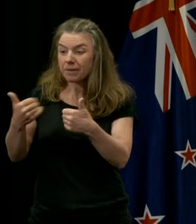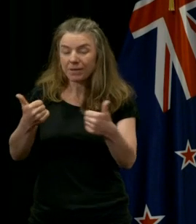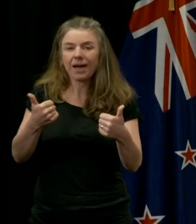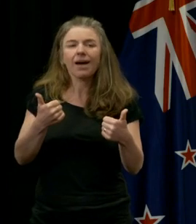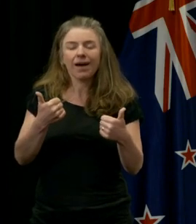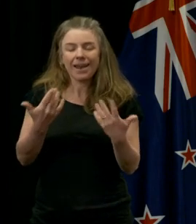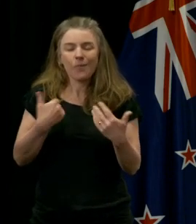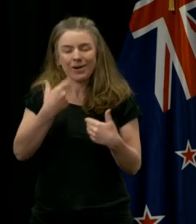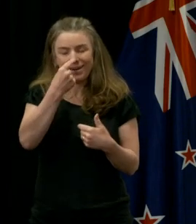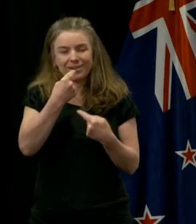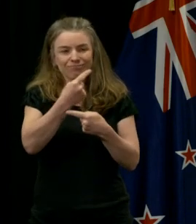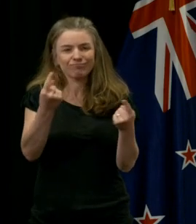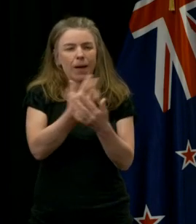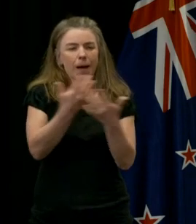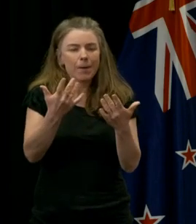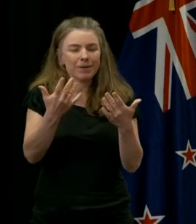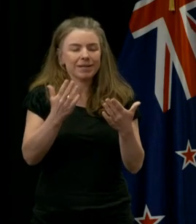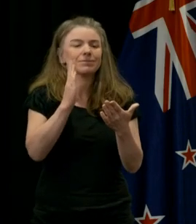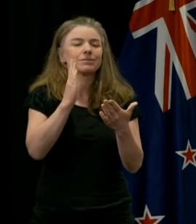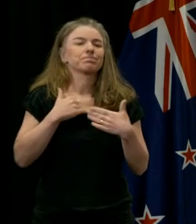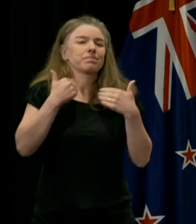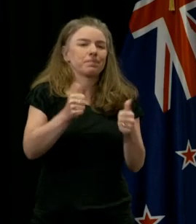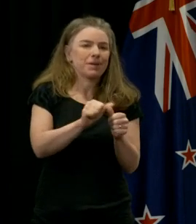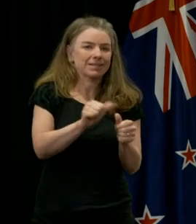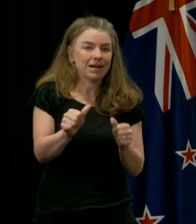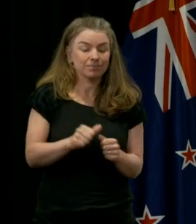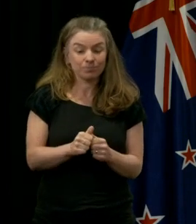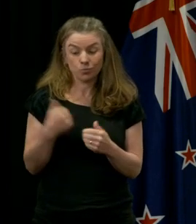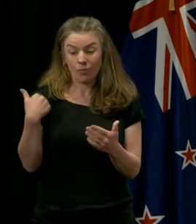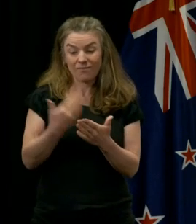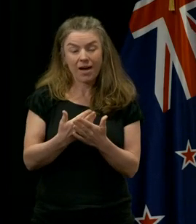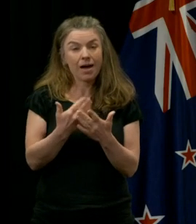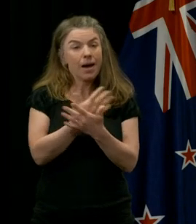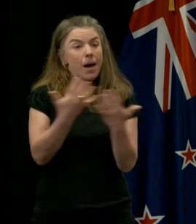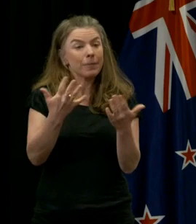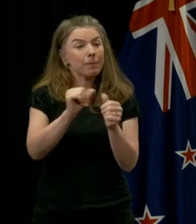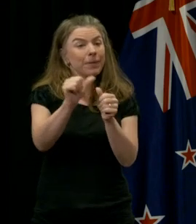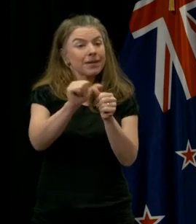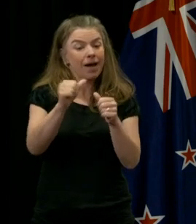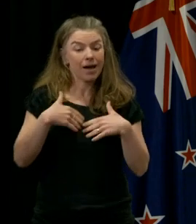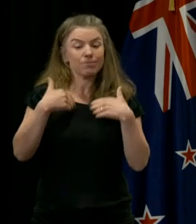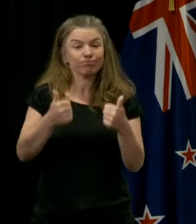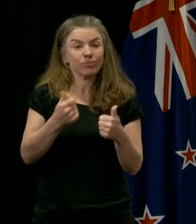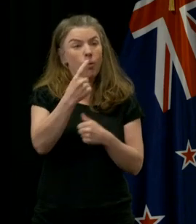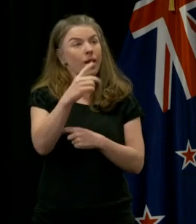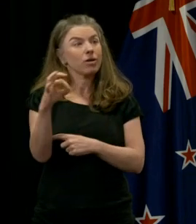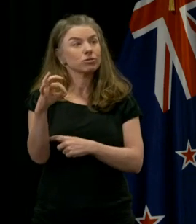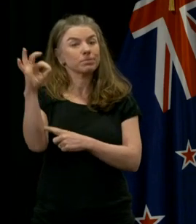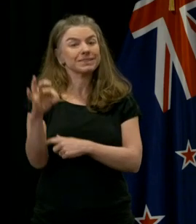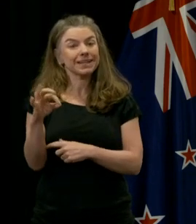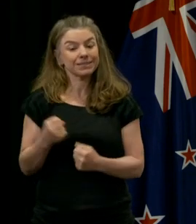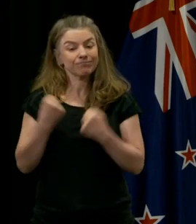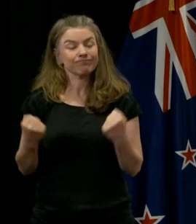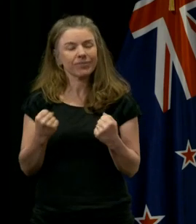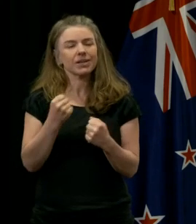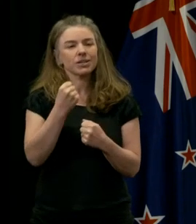can now tell you that of the New Zealanders who have been diagnosed with COVID-19, 12 have now fully recovered. I